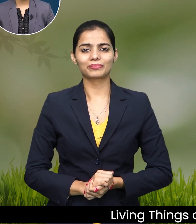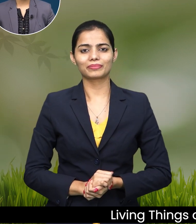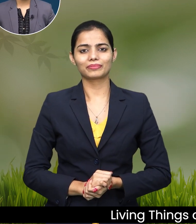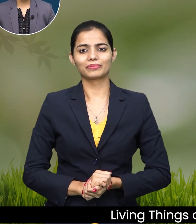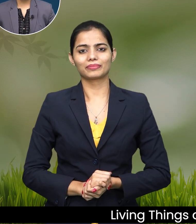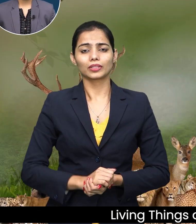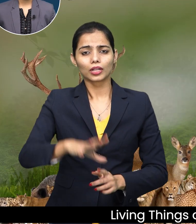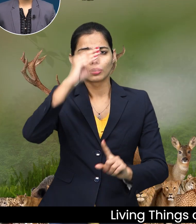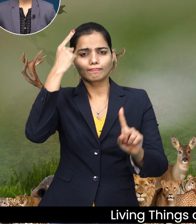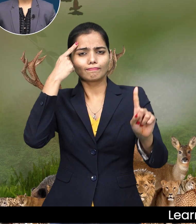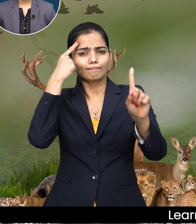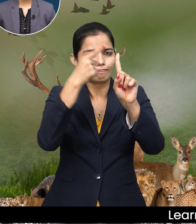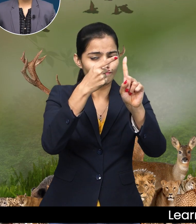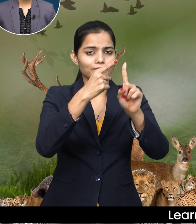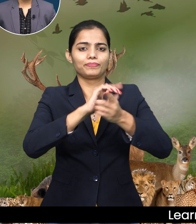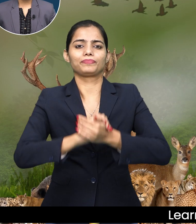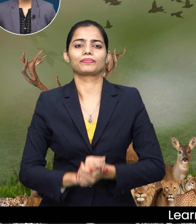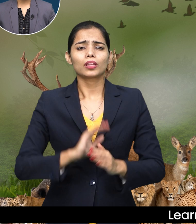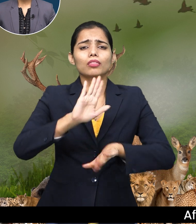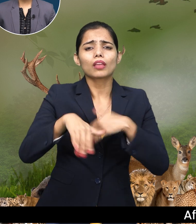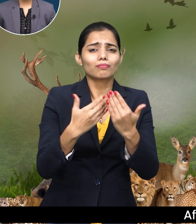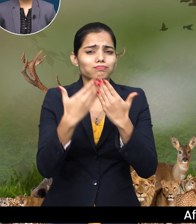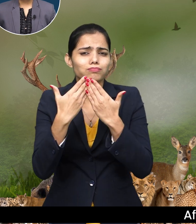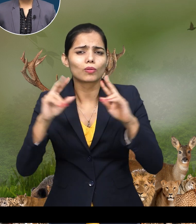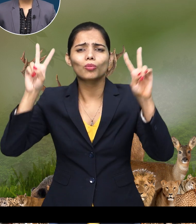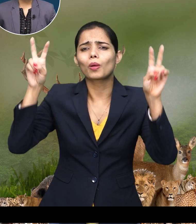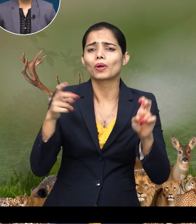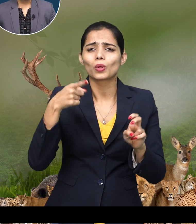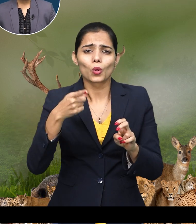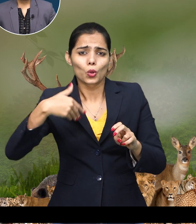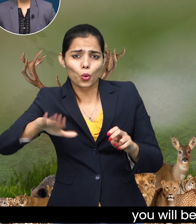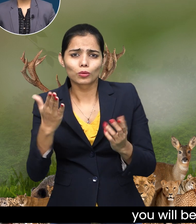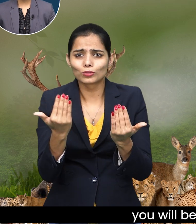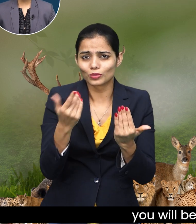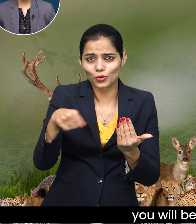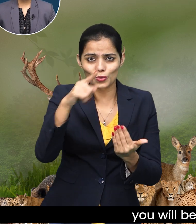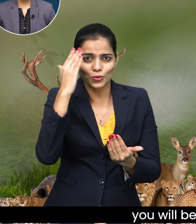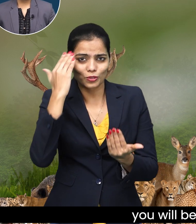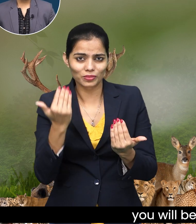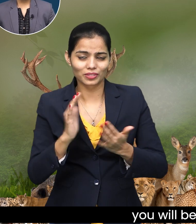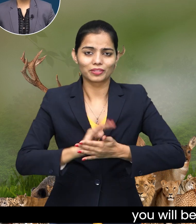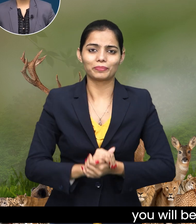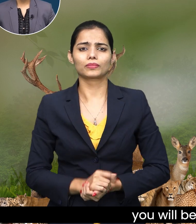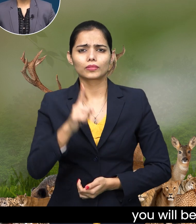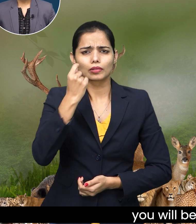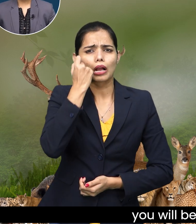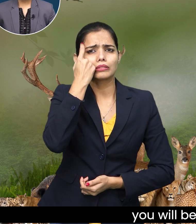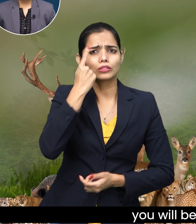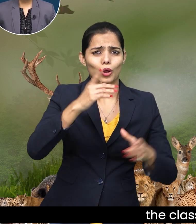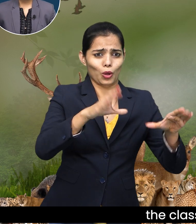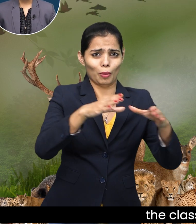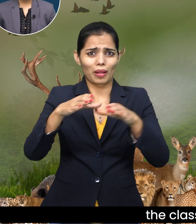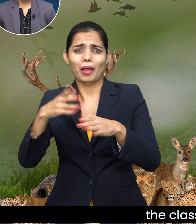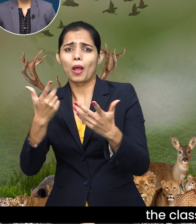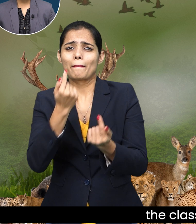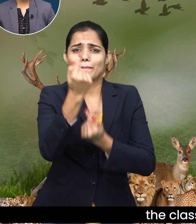their classification. Learning outcomes. After studying this topic, you will be able to understand